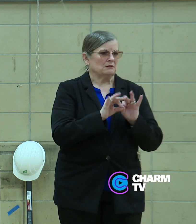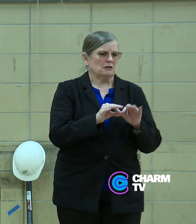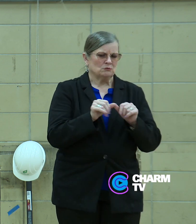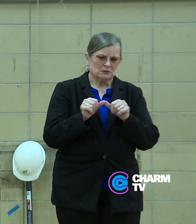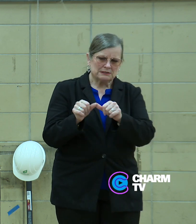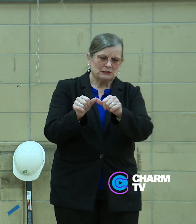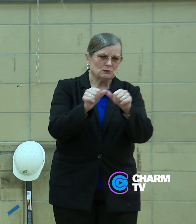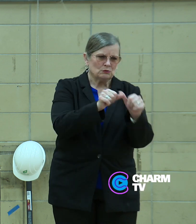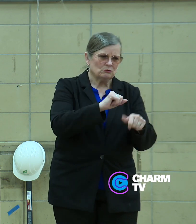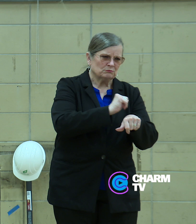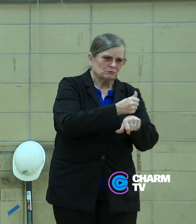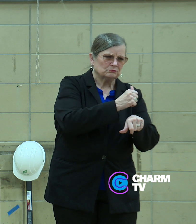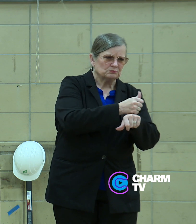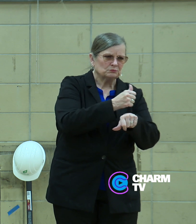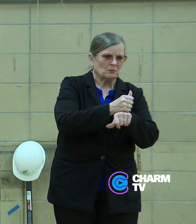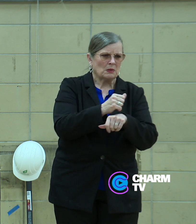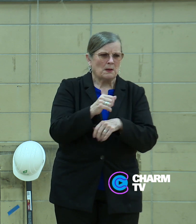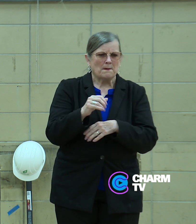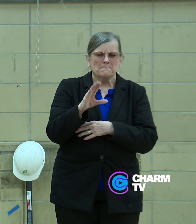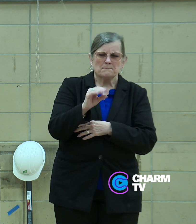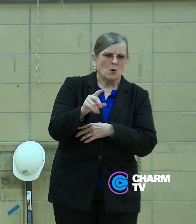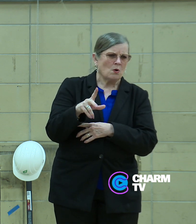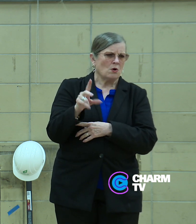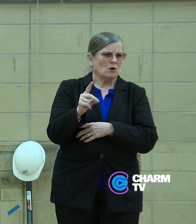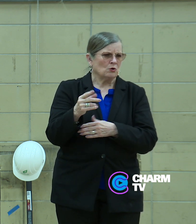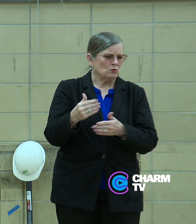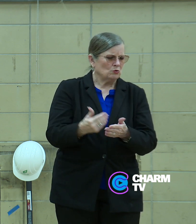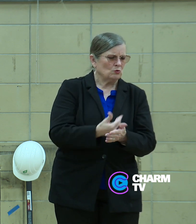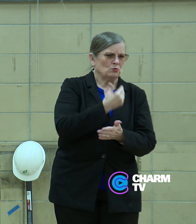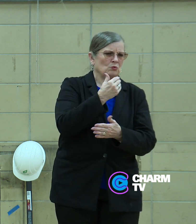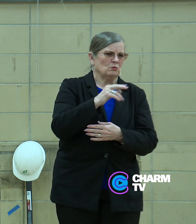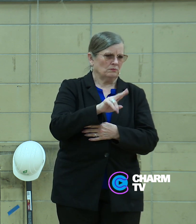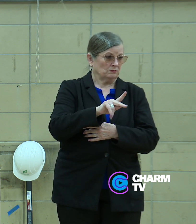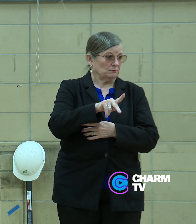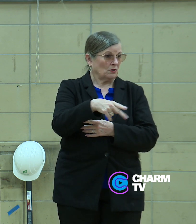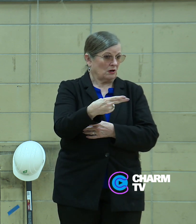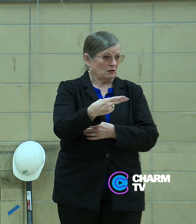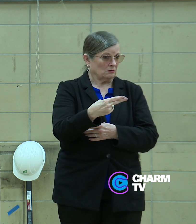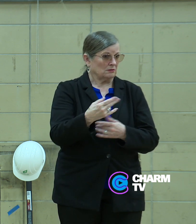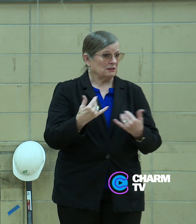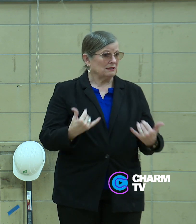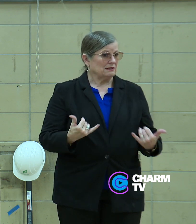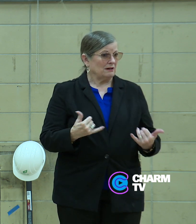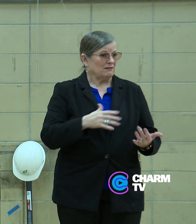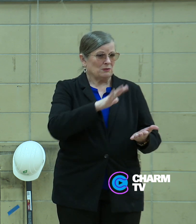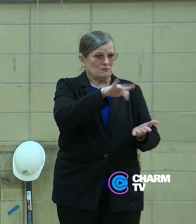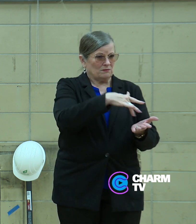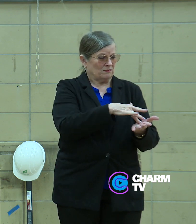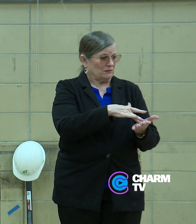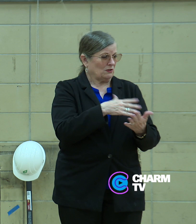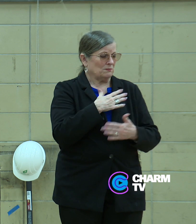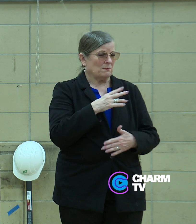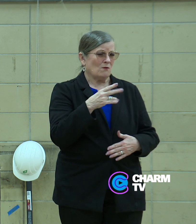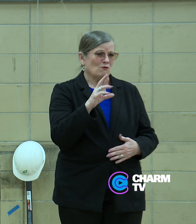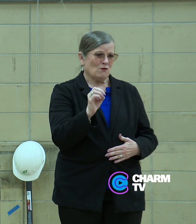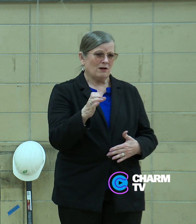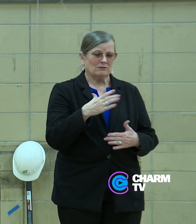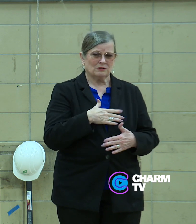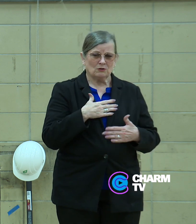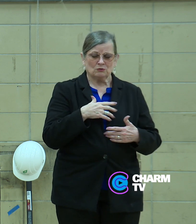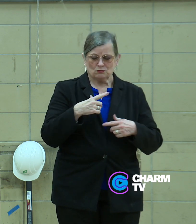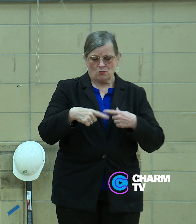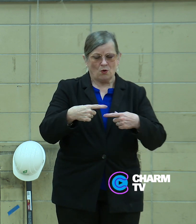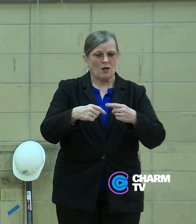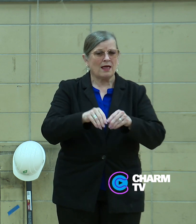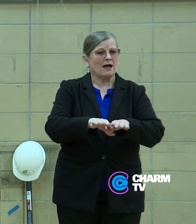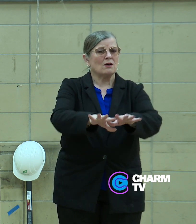bold new Park Heights for us all. We are in the midst of what we are calling our rec rollout, which is the rollout of our